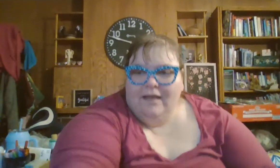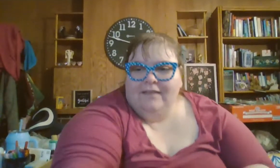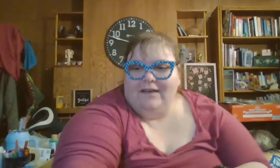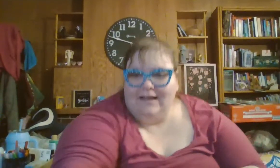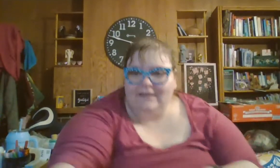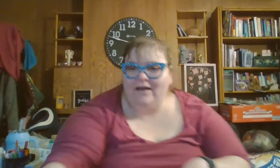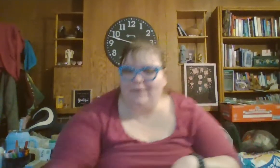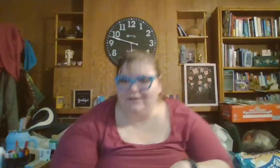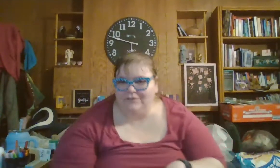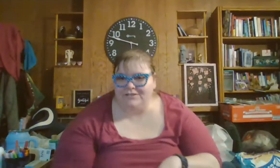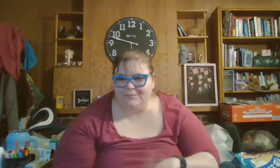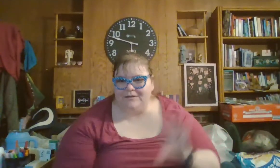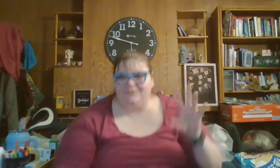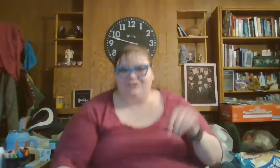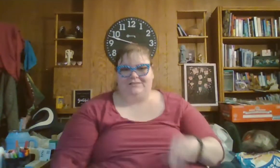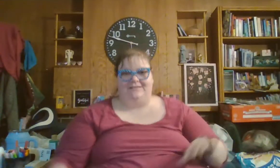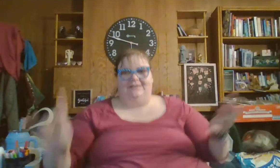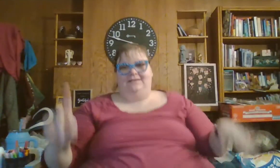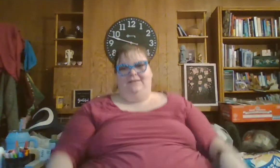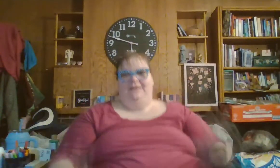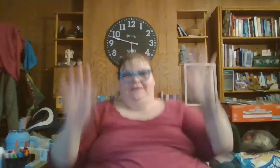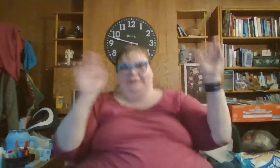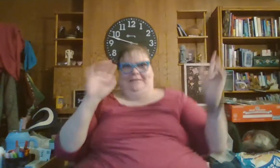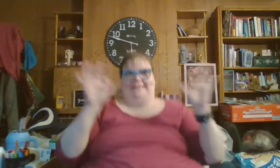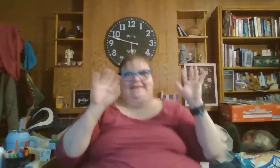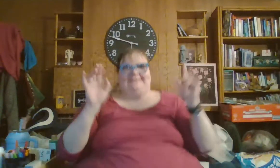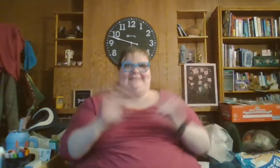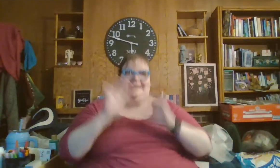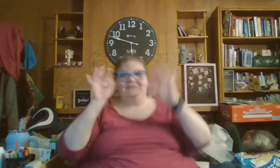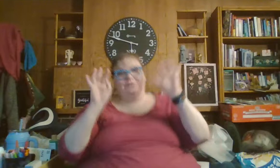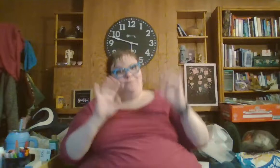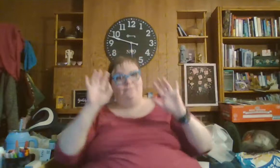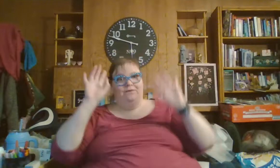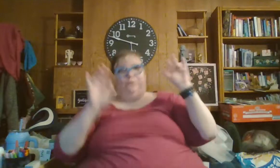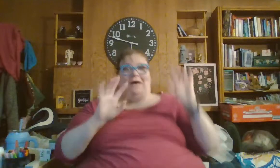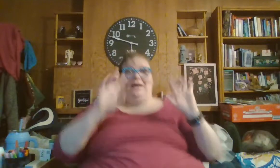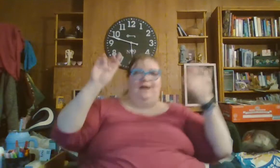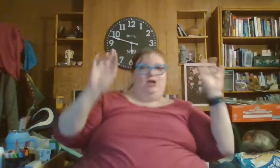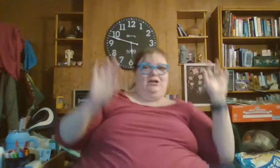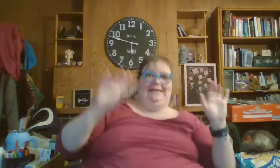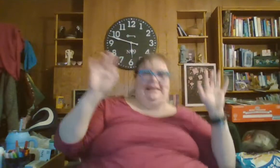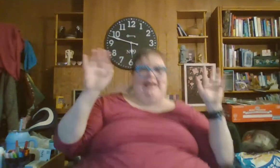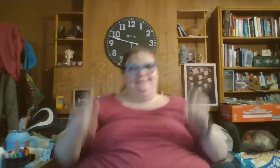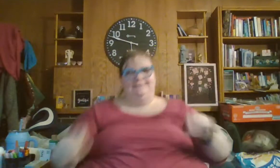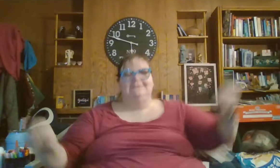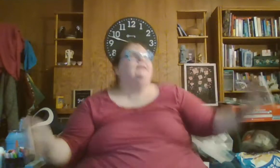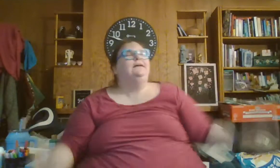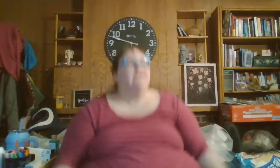thought I had a comment in YouTube, but it was just a thing saying to remember to abide by our guidelines.